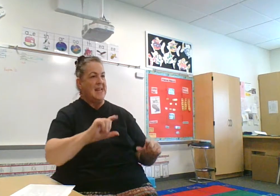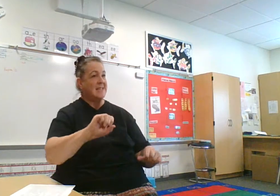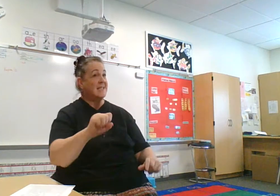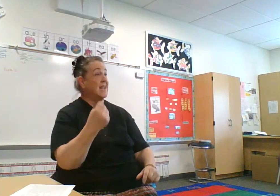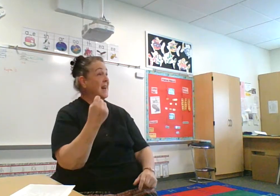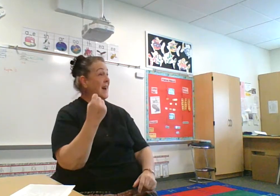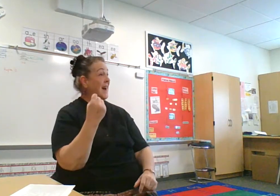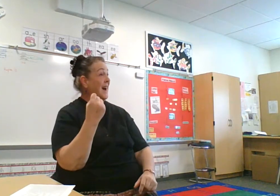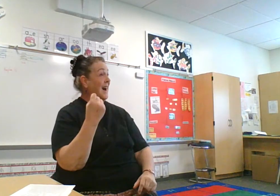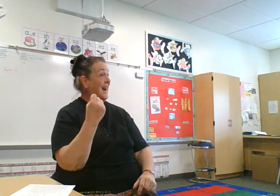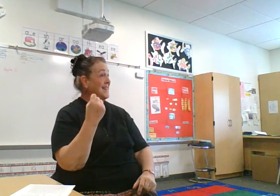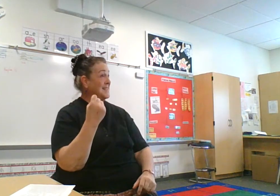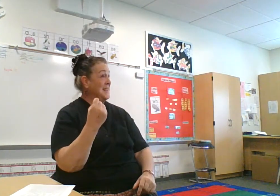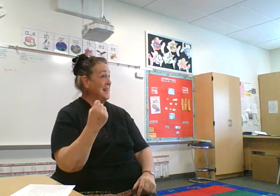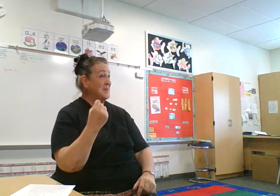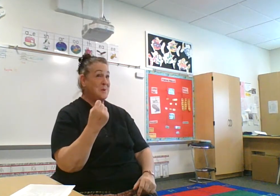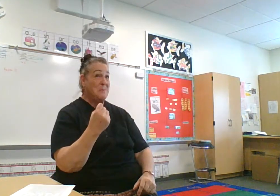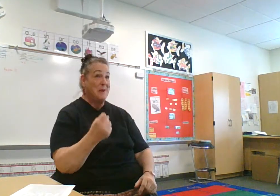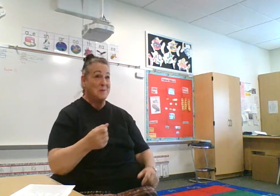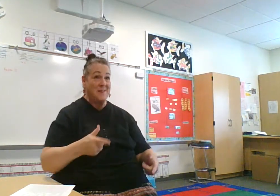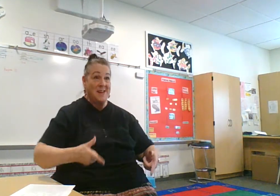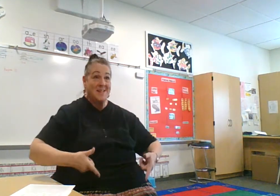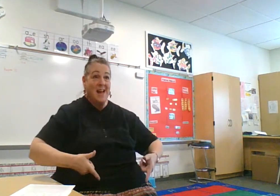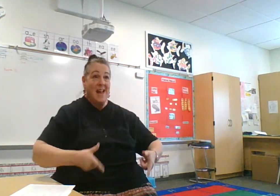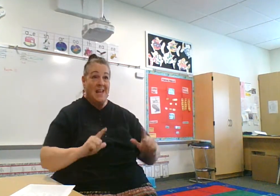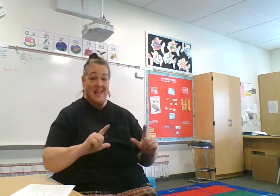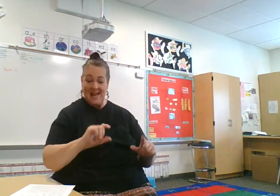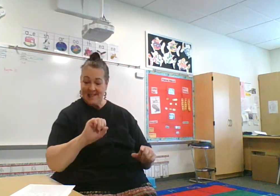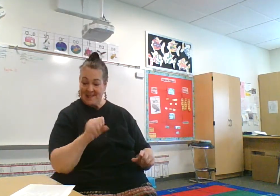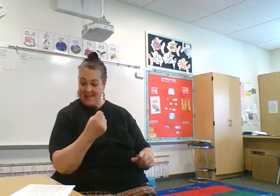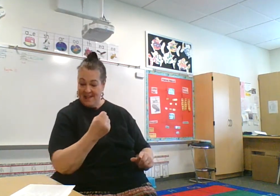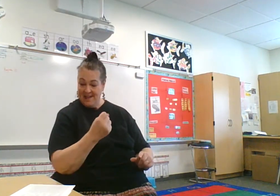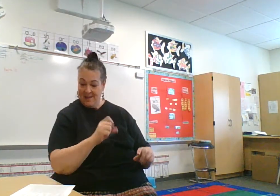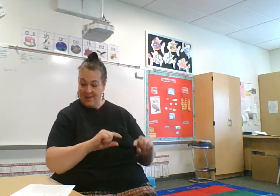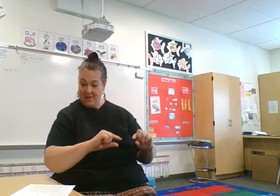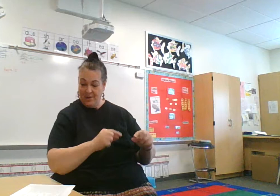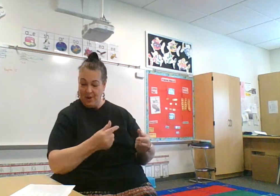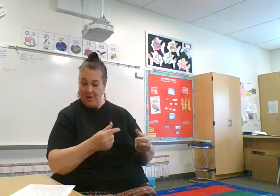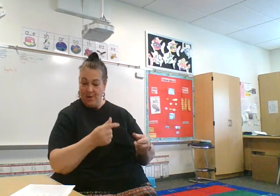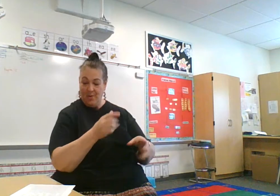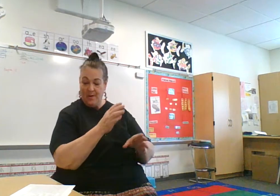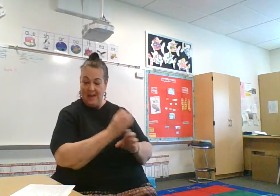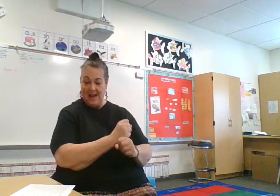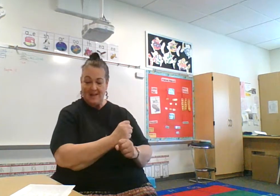Let's, see, there's your apostrophe S. Let's go get